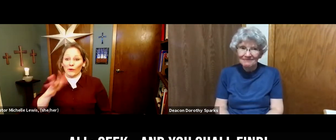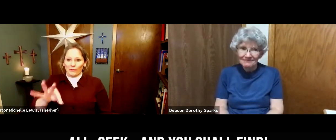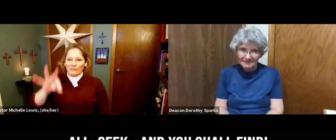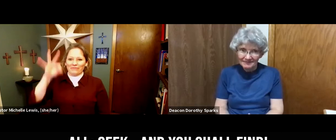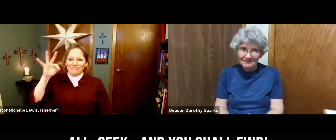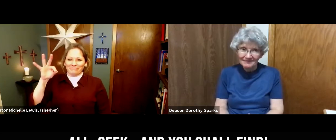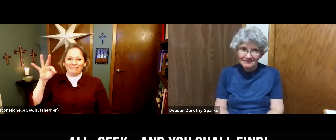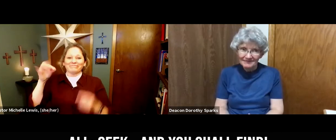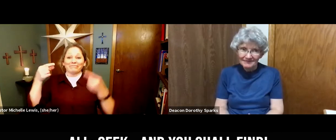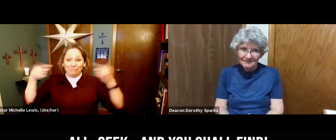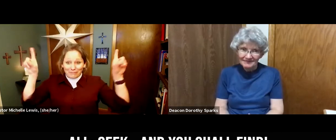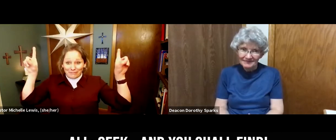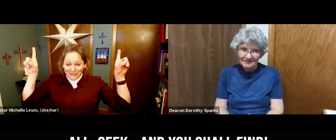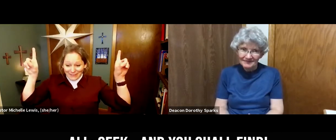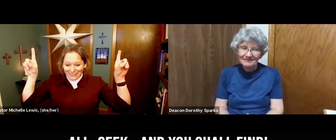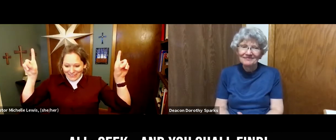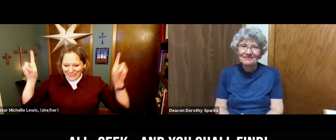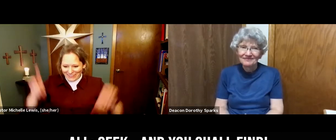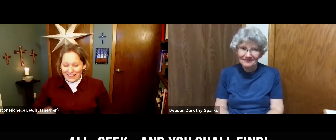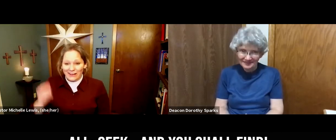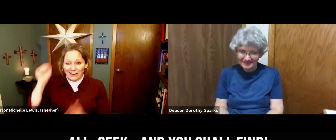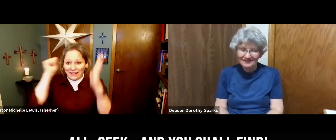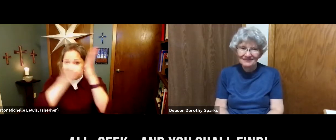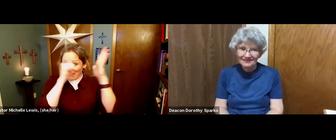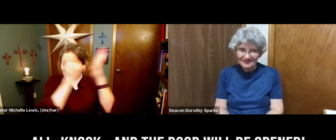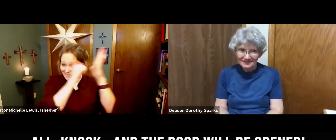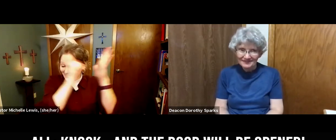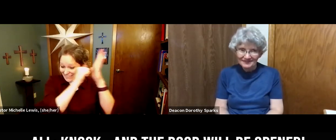seek and ye shall find,